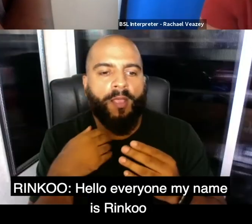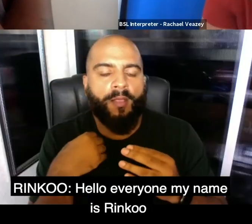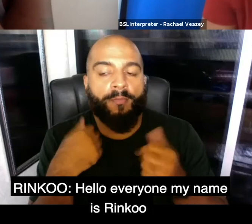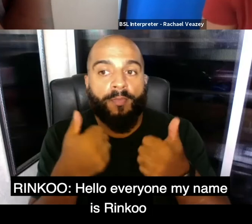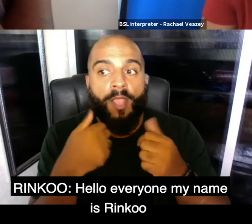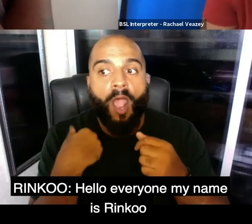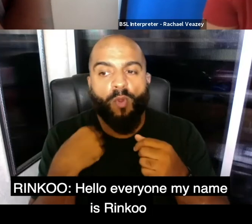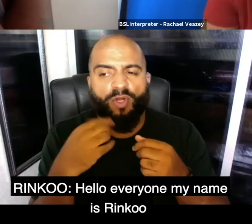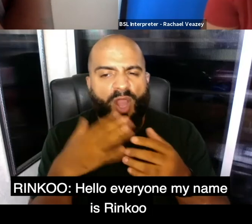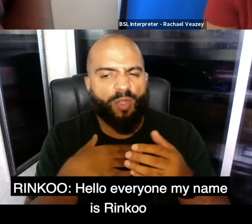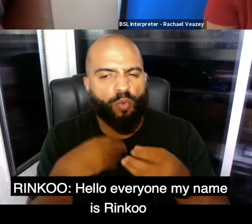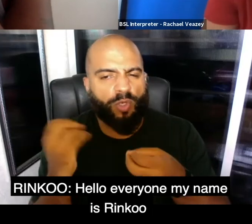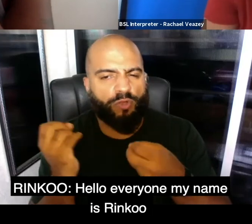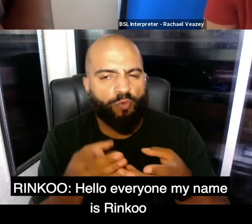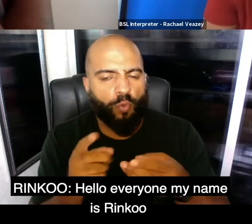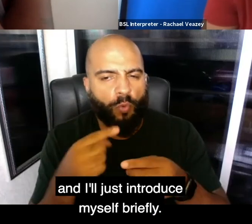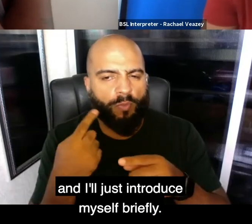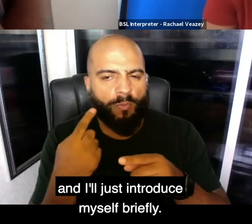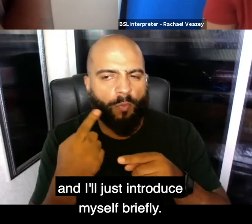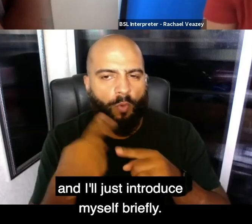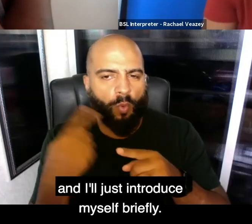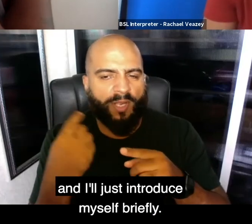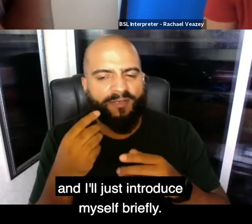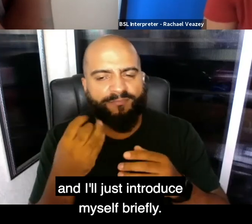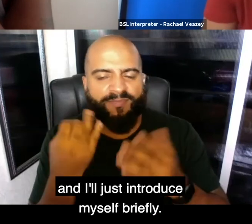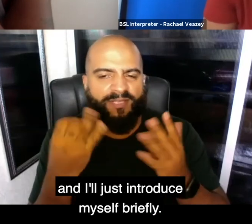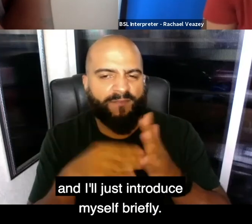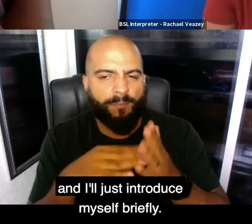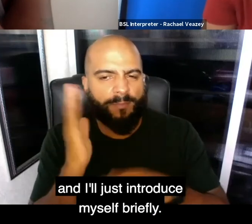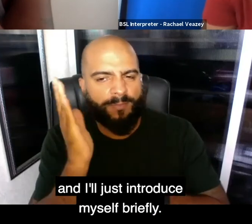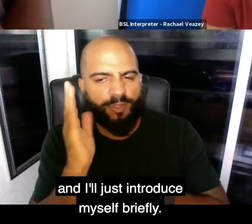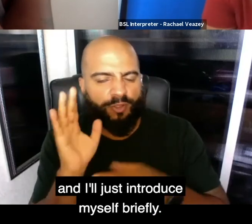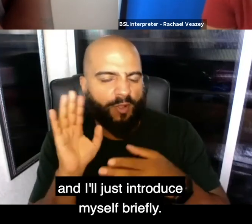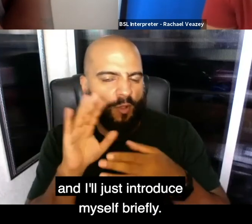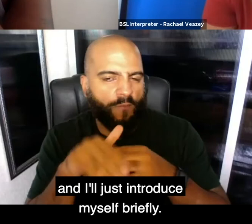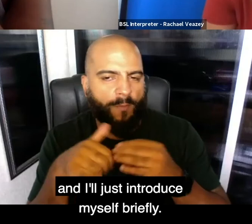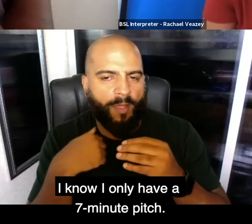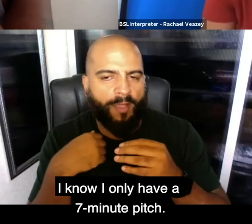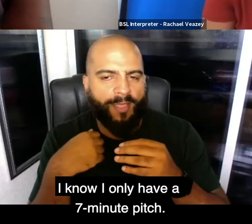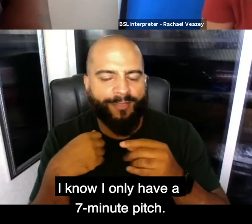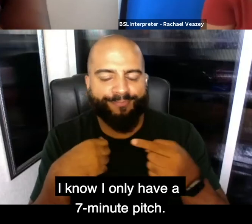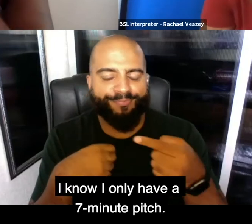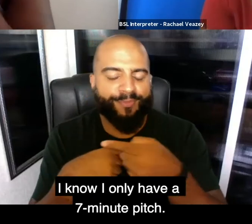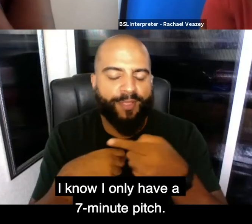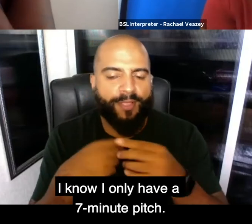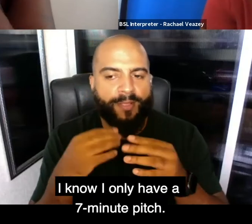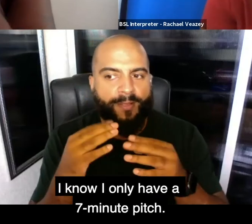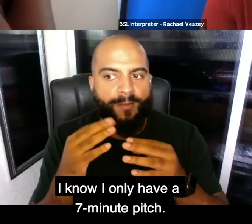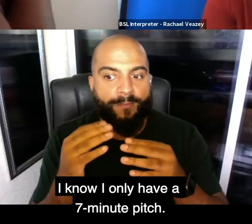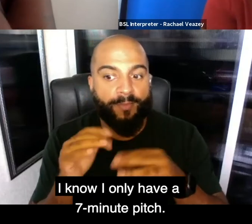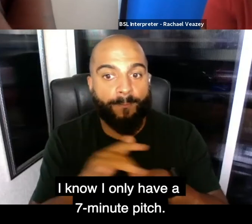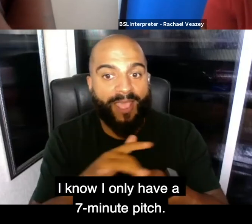Rinku. And I'll just introduce myself briefly. I know I've only got a 7-minute